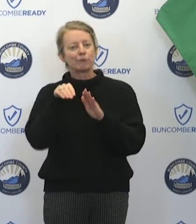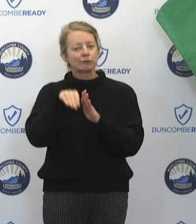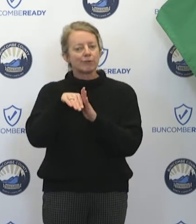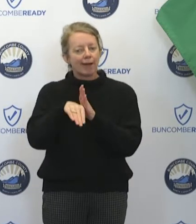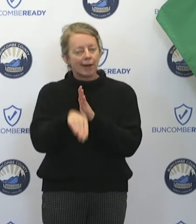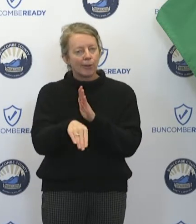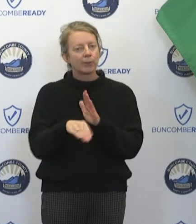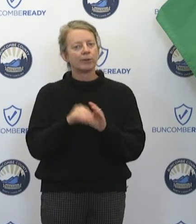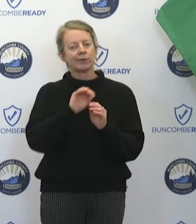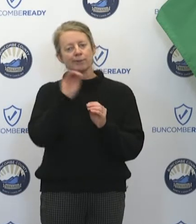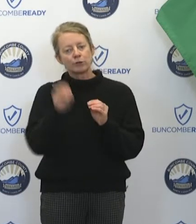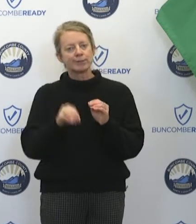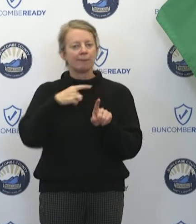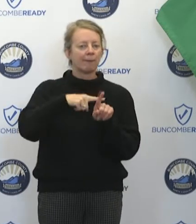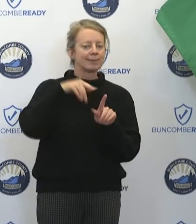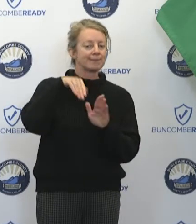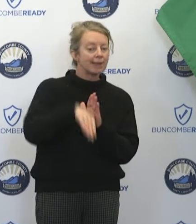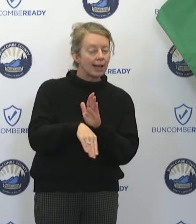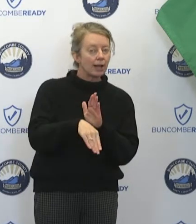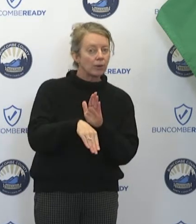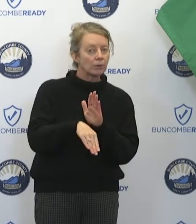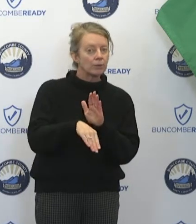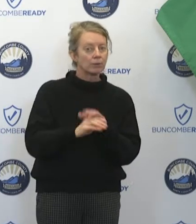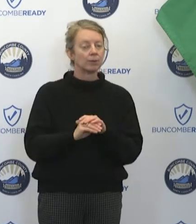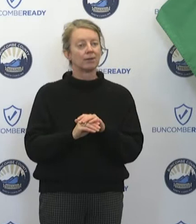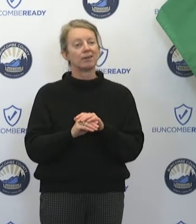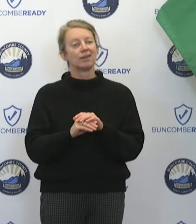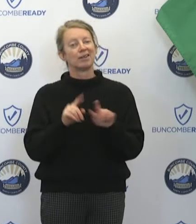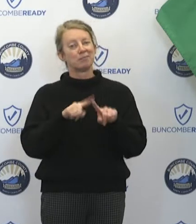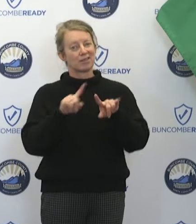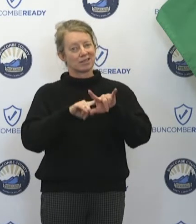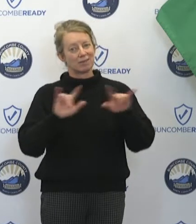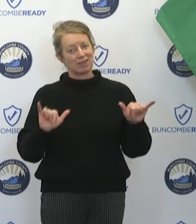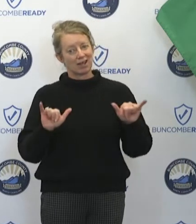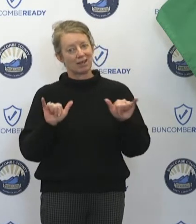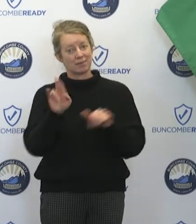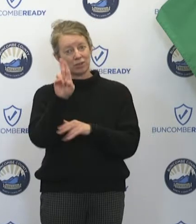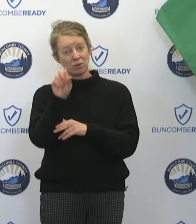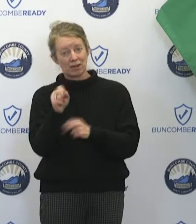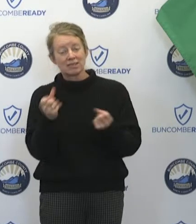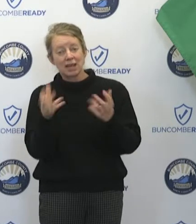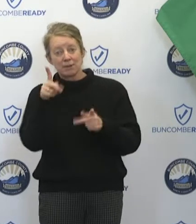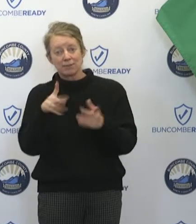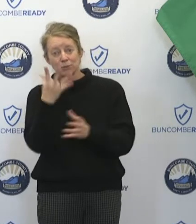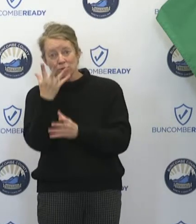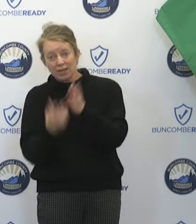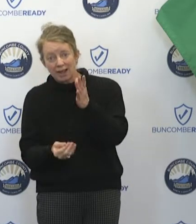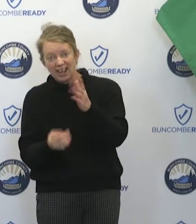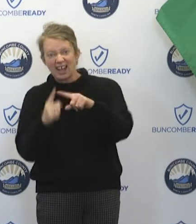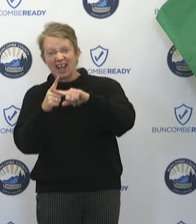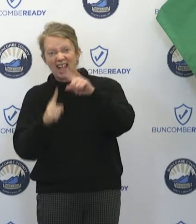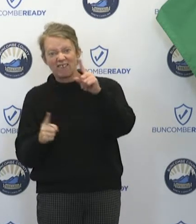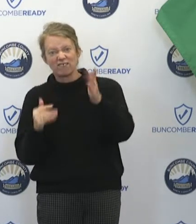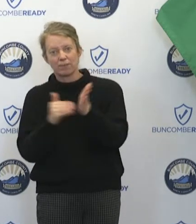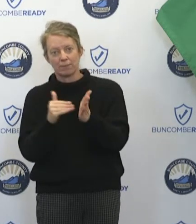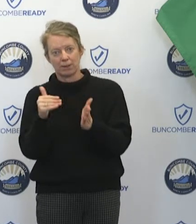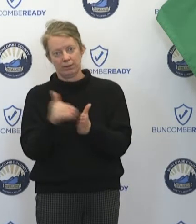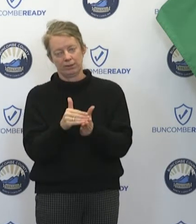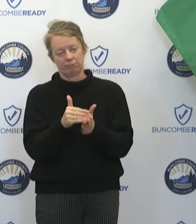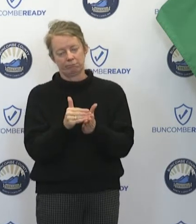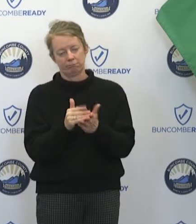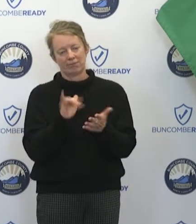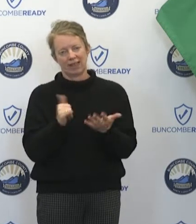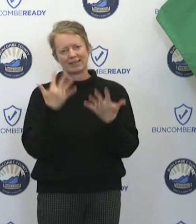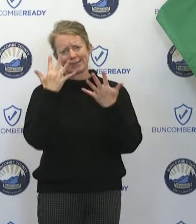time in which our country has just reached 500,000 COVID-19 related deaths. This is a sad and